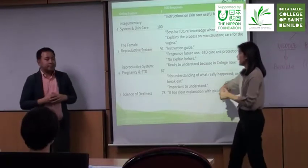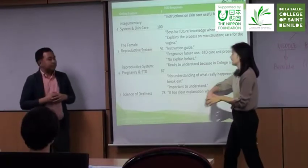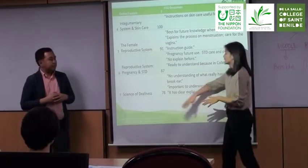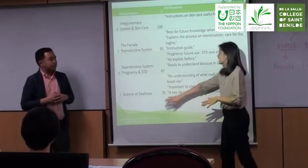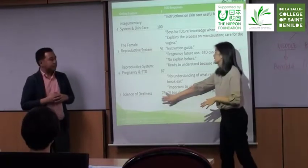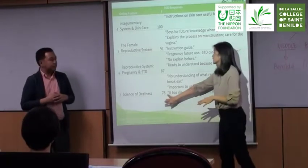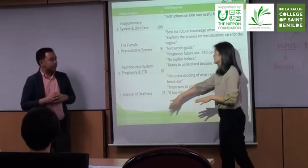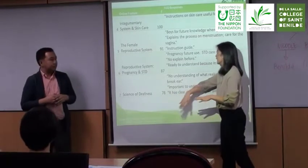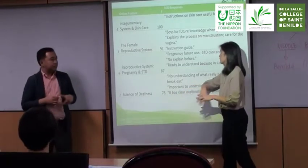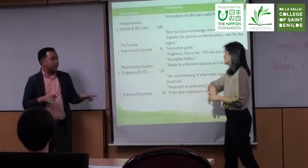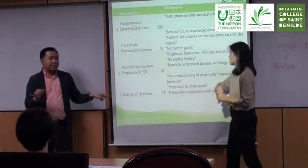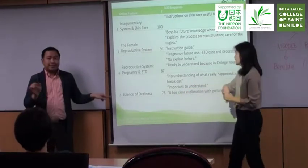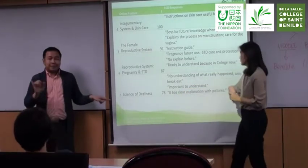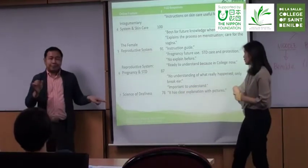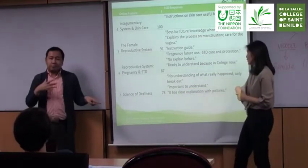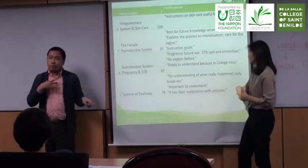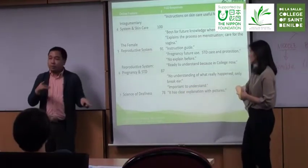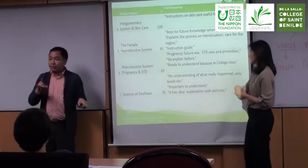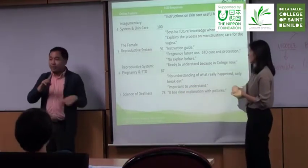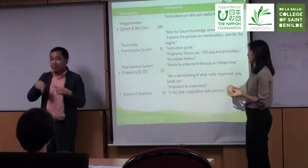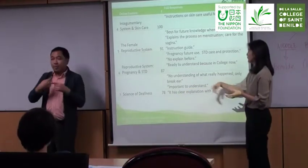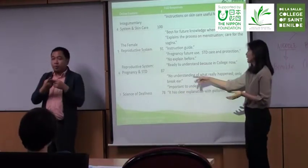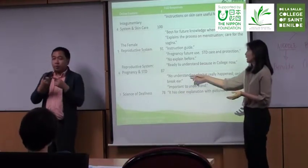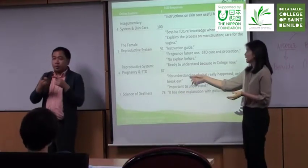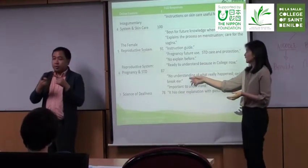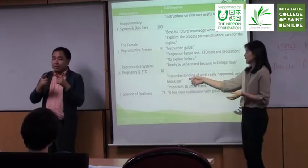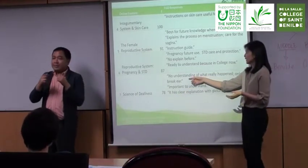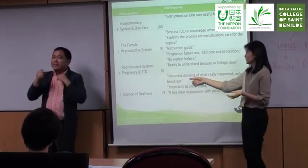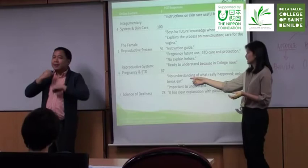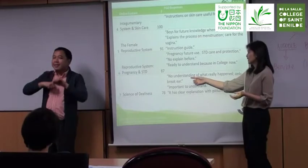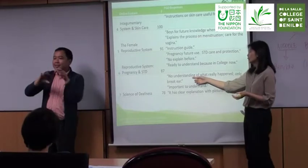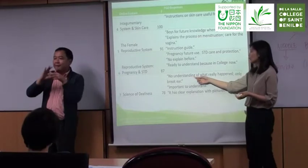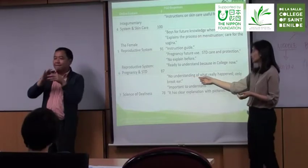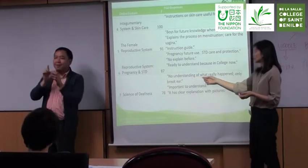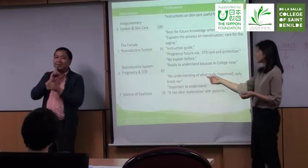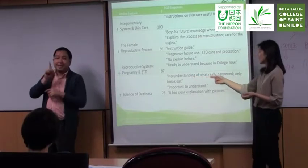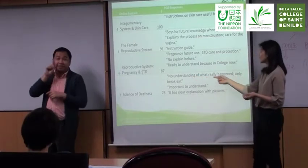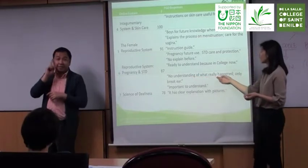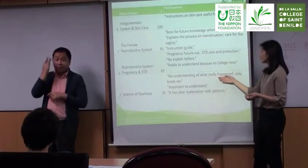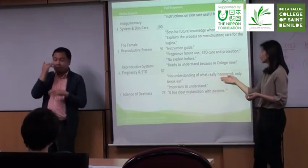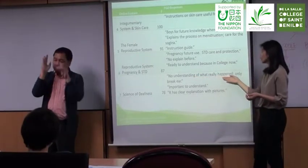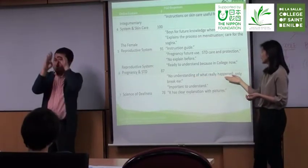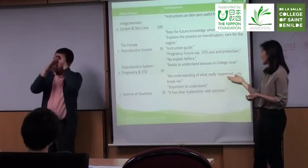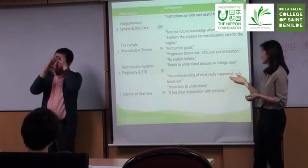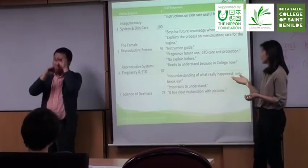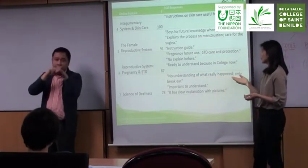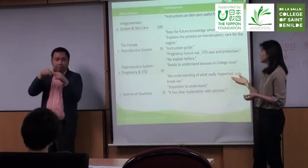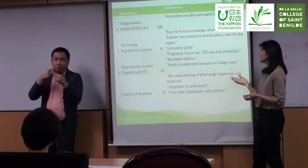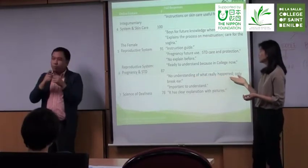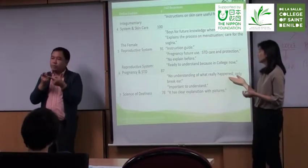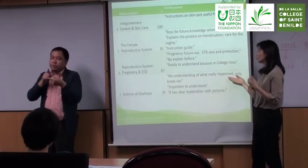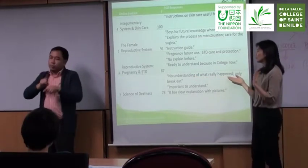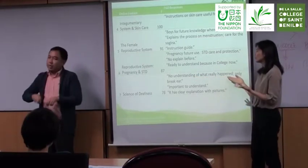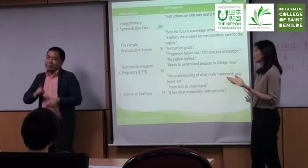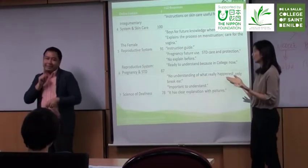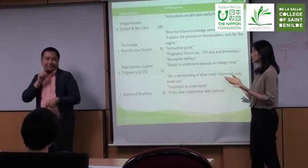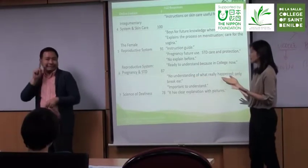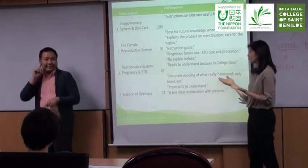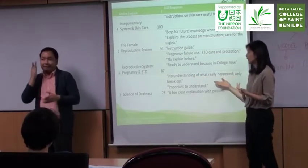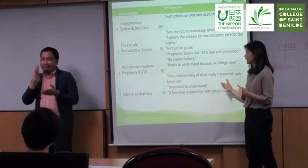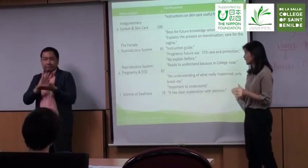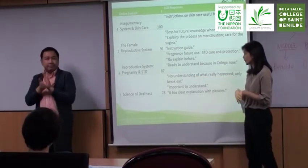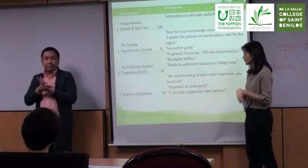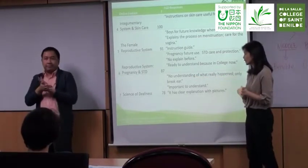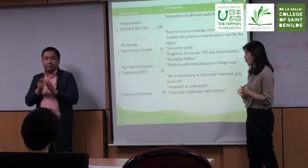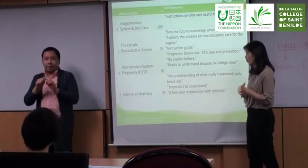We also like science of deafness because it says here no understanding of what really happened. They only know it